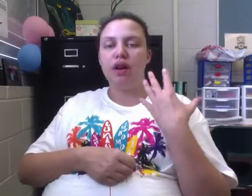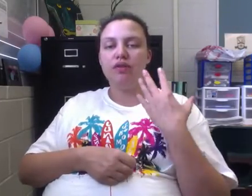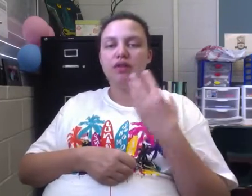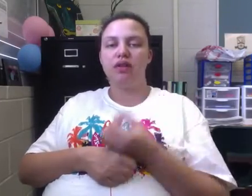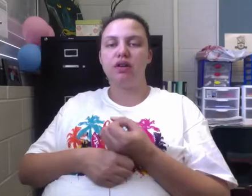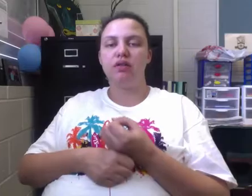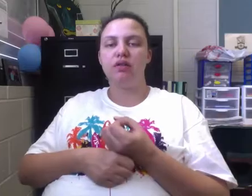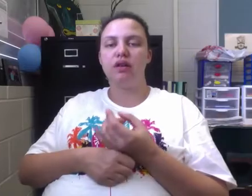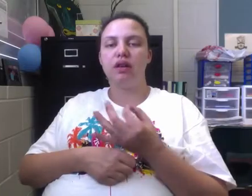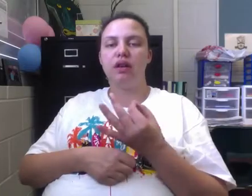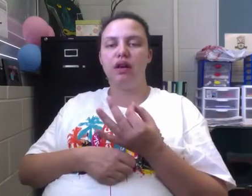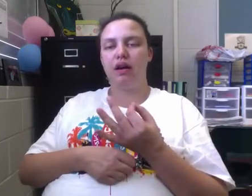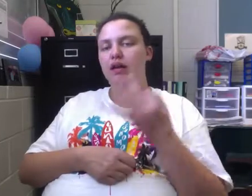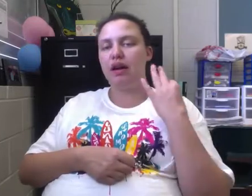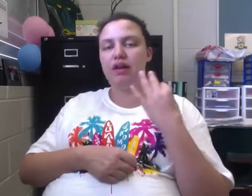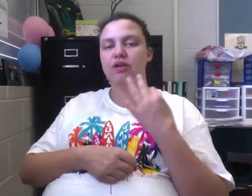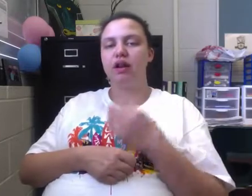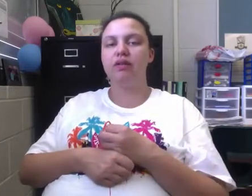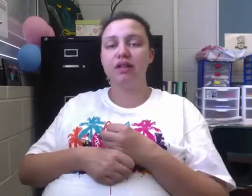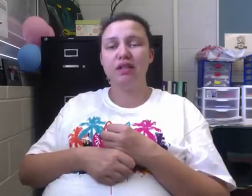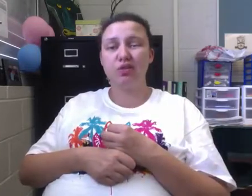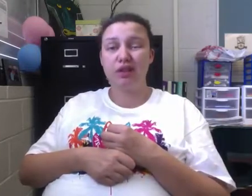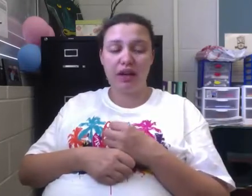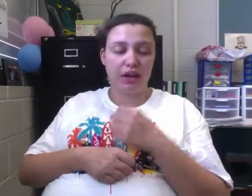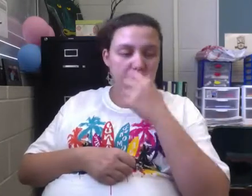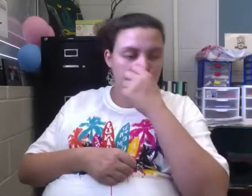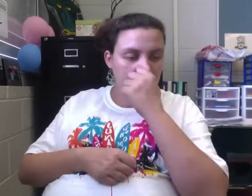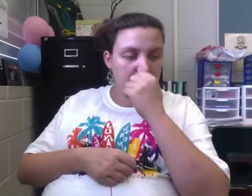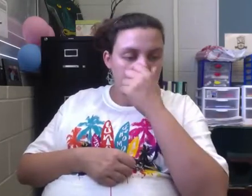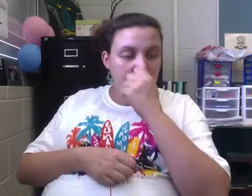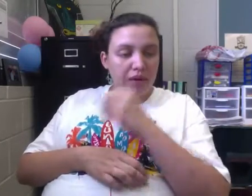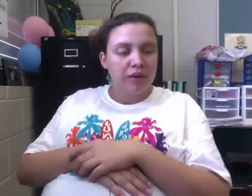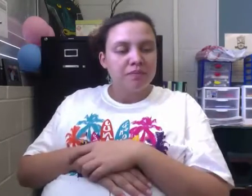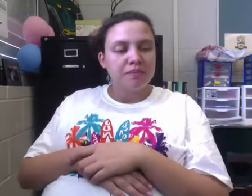years ago, 9 years ago. That's that rule of 9 again.